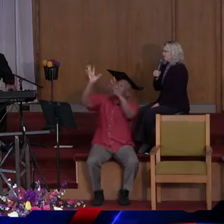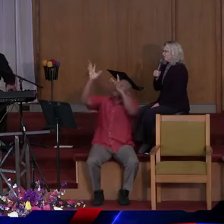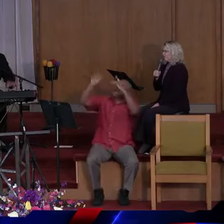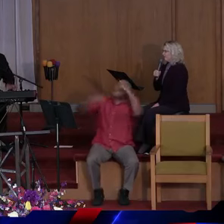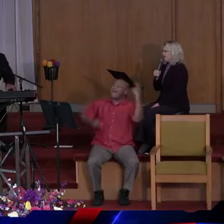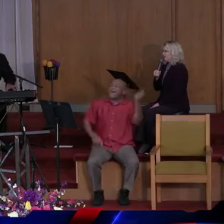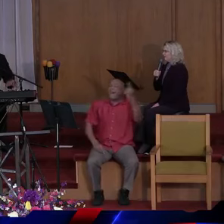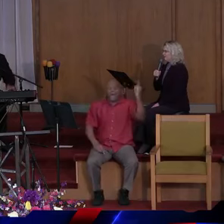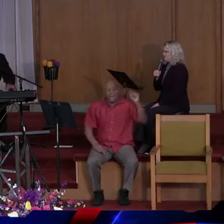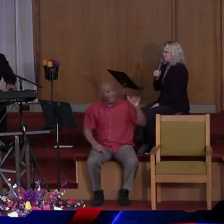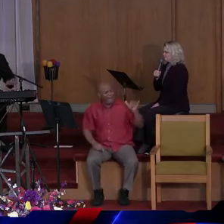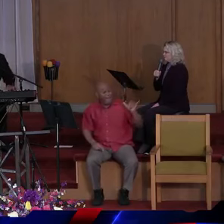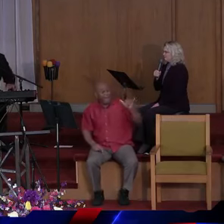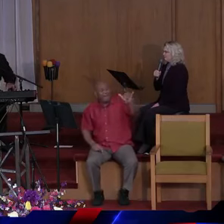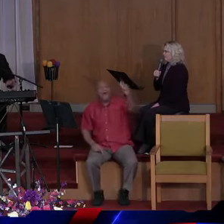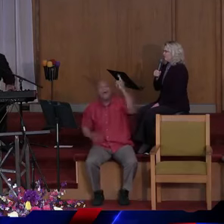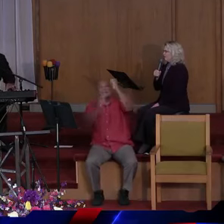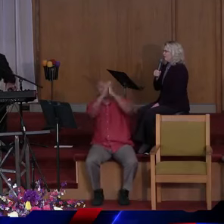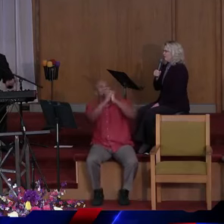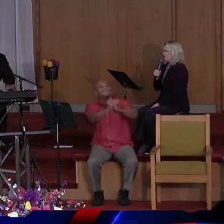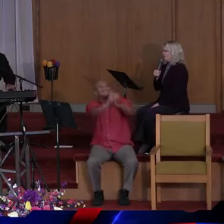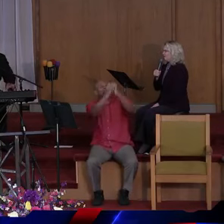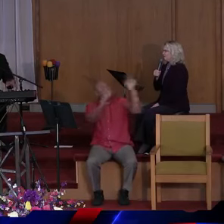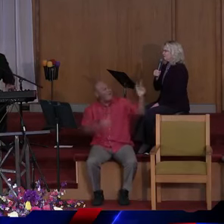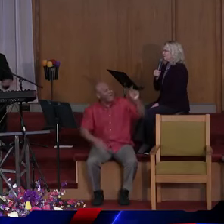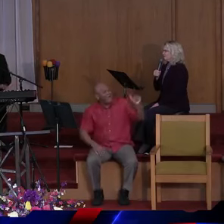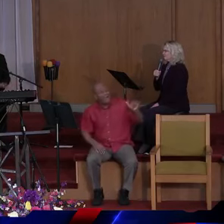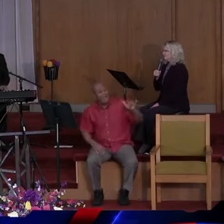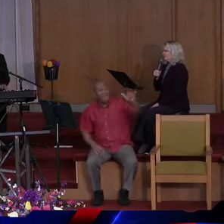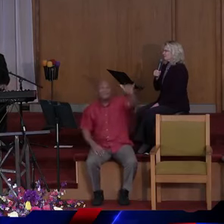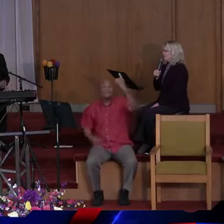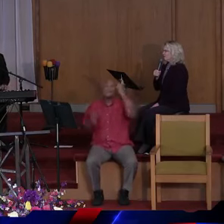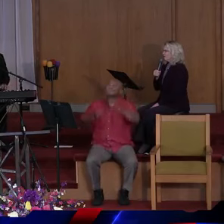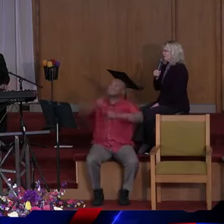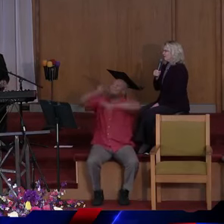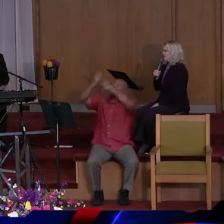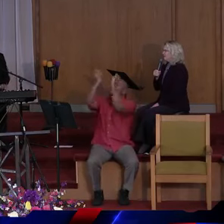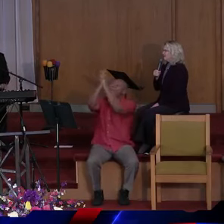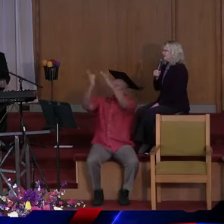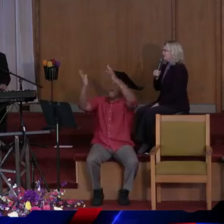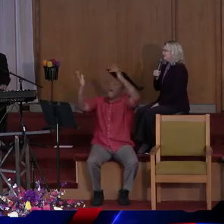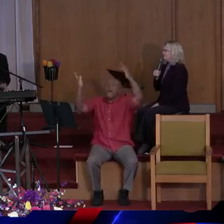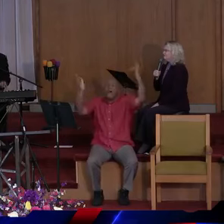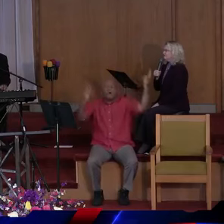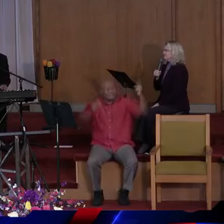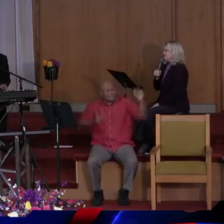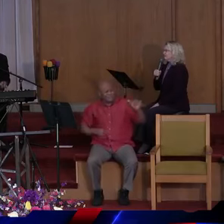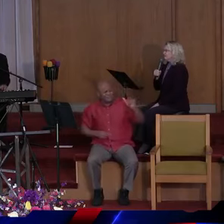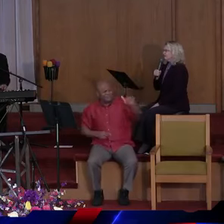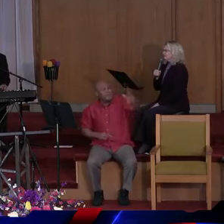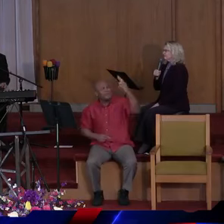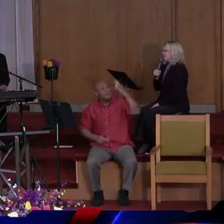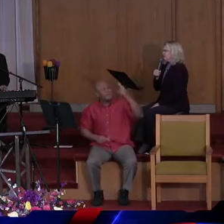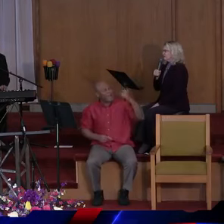you forever. I'll worship you forever. I'll give you glory forever.